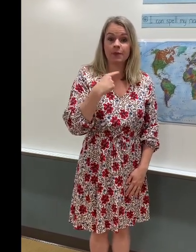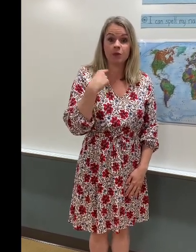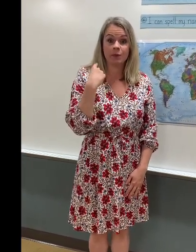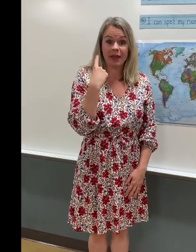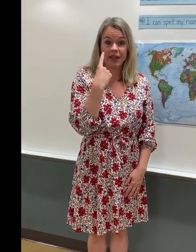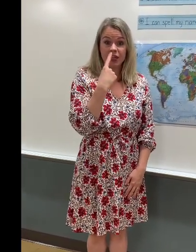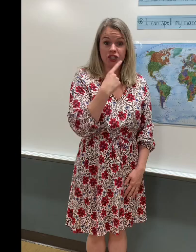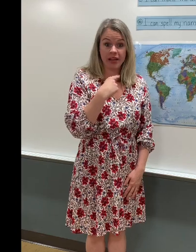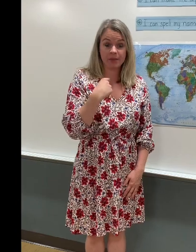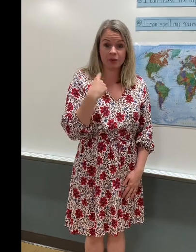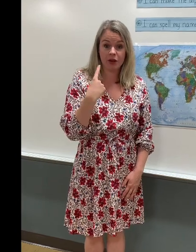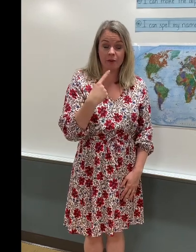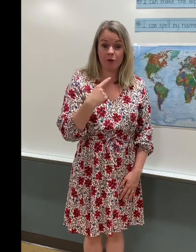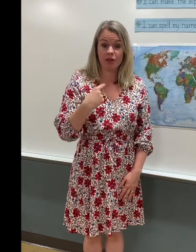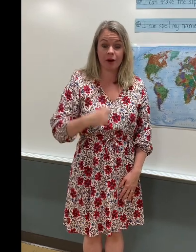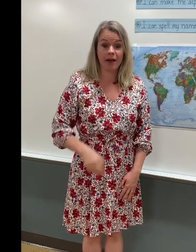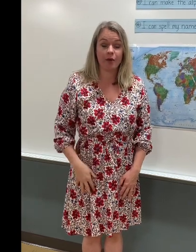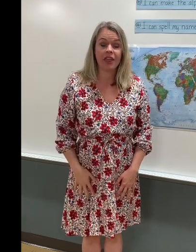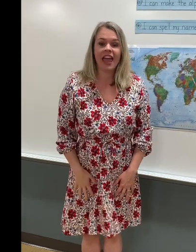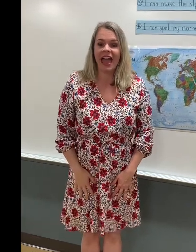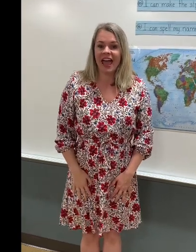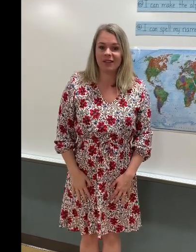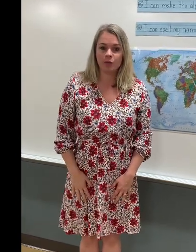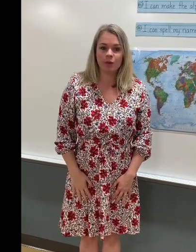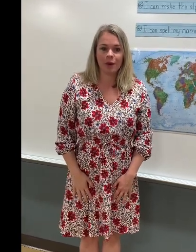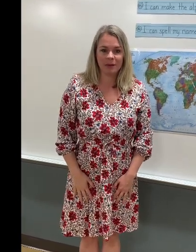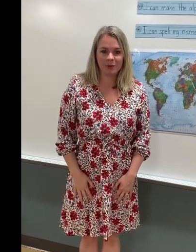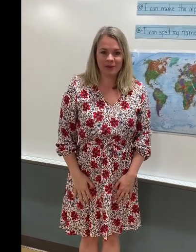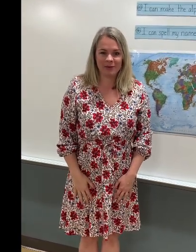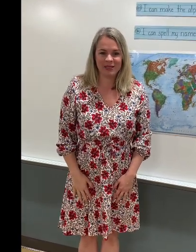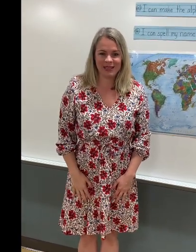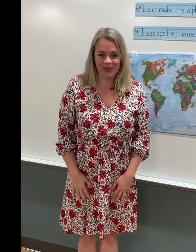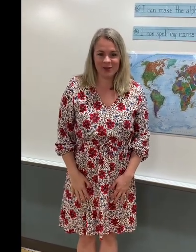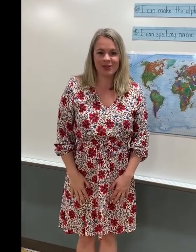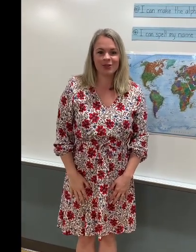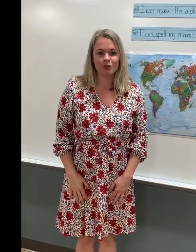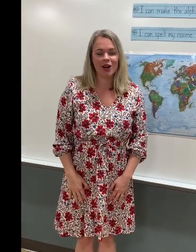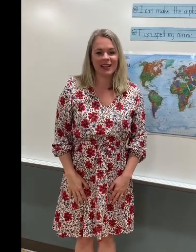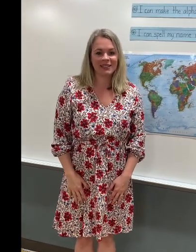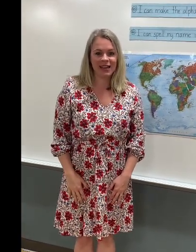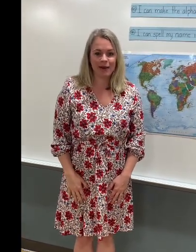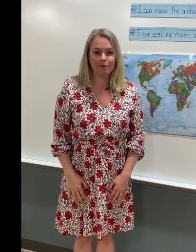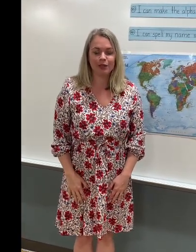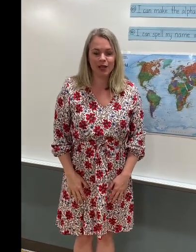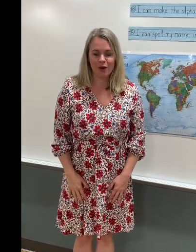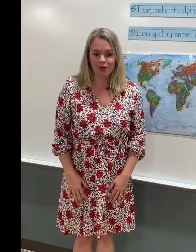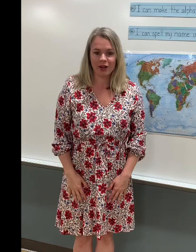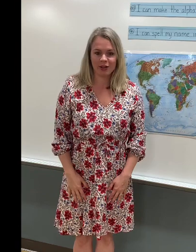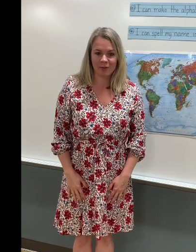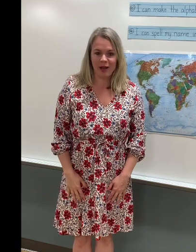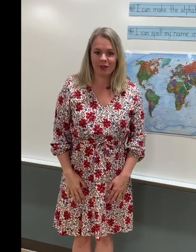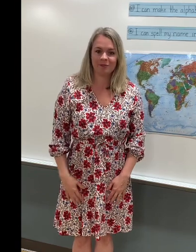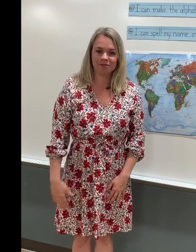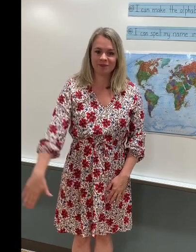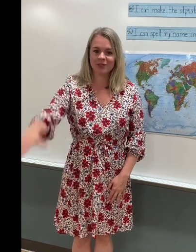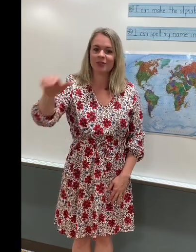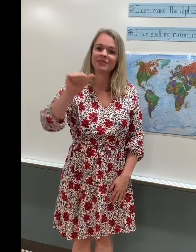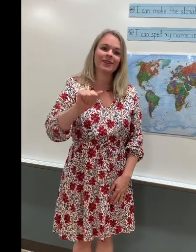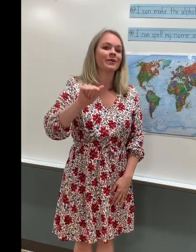we make shapes with our mouth and we want people to be able to see those. So try and sign below your mouth. So let's start with